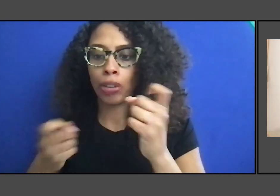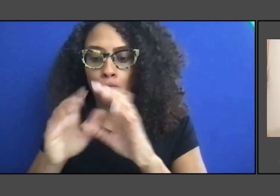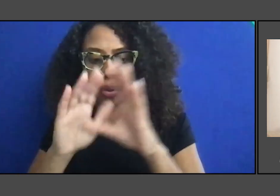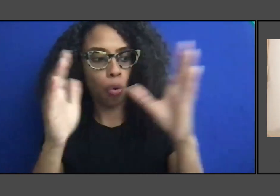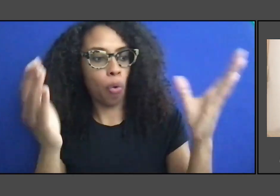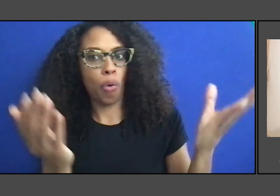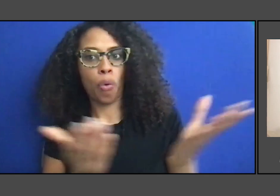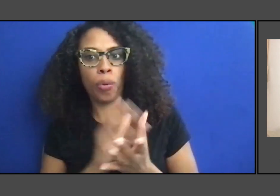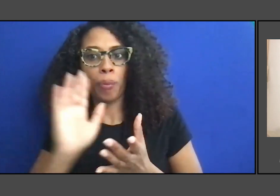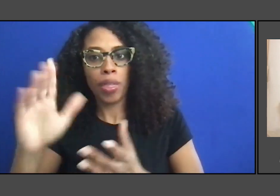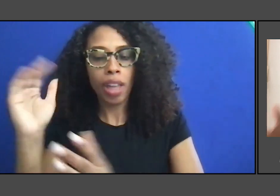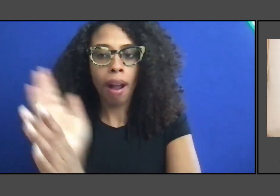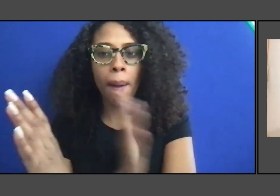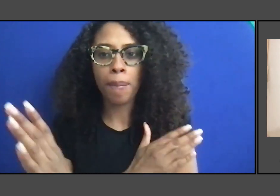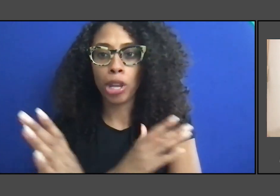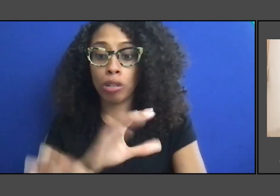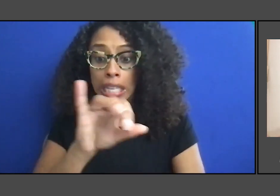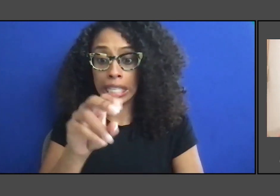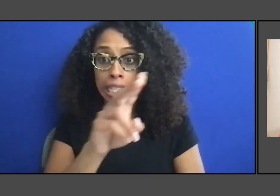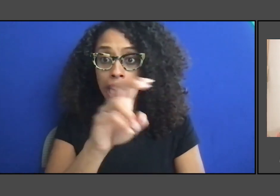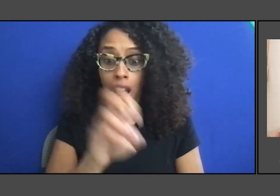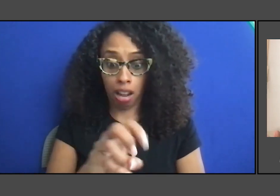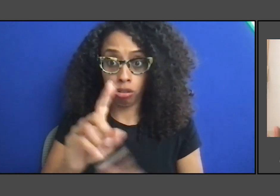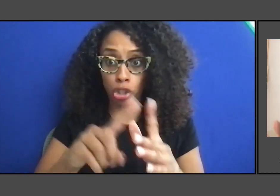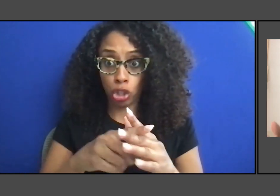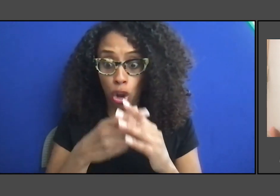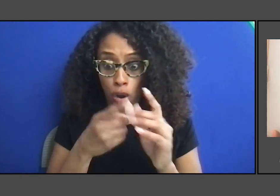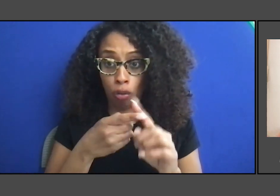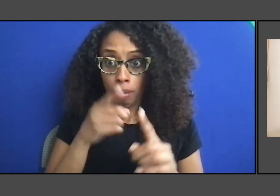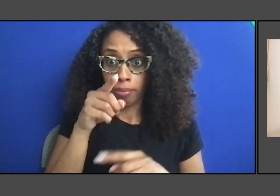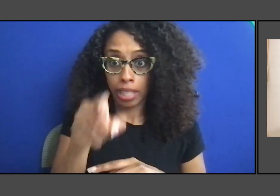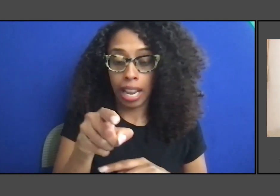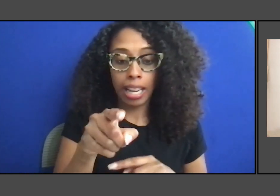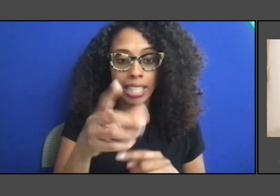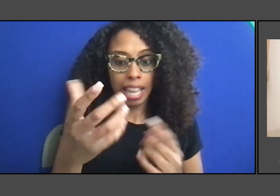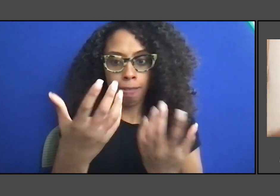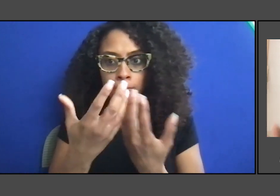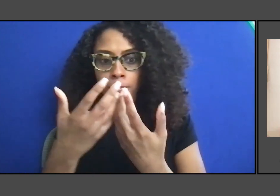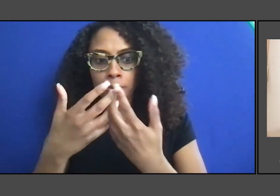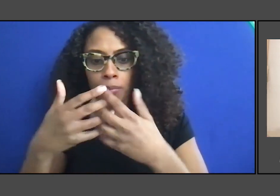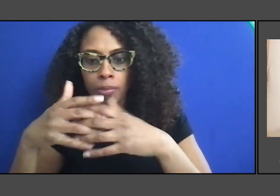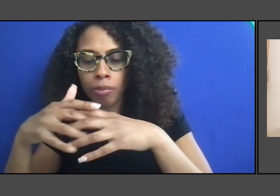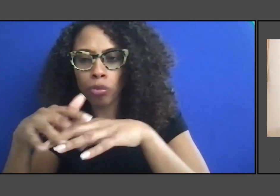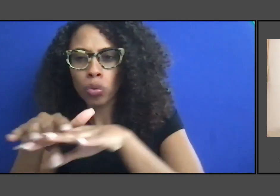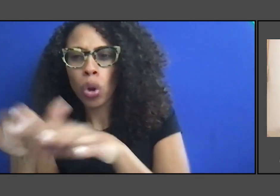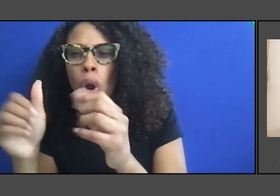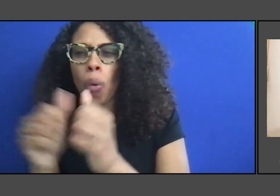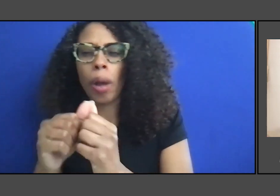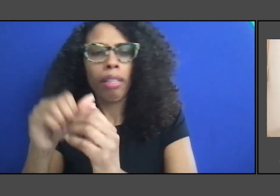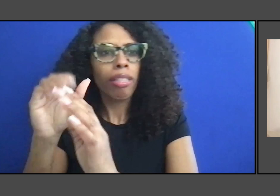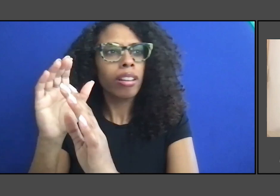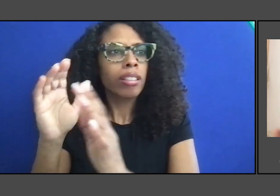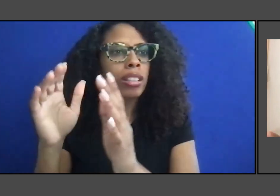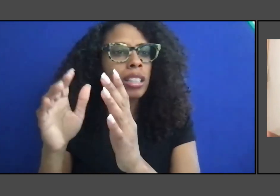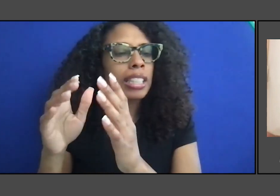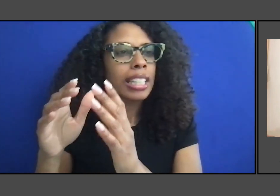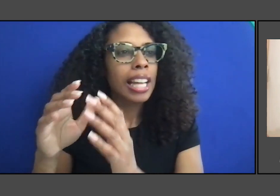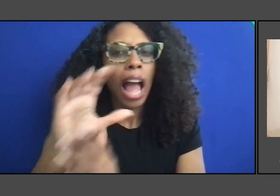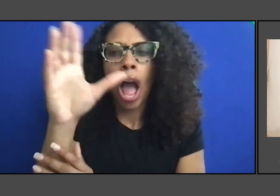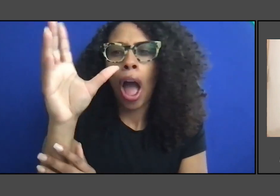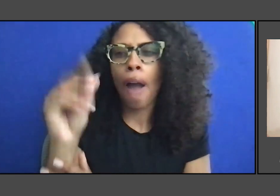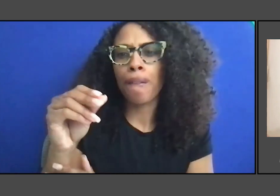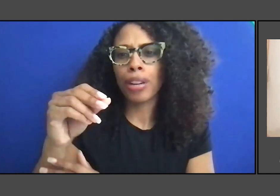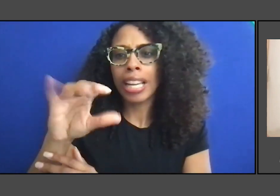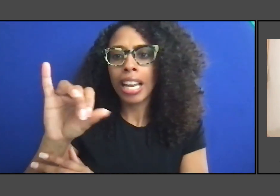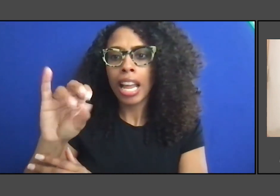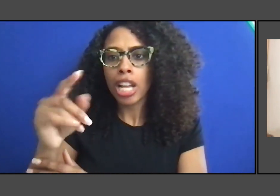European traditions and European instruments, along with African instruments and sounds and cultures. And then you get a place like New Orleans,